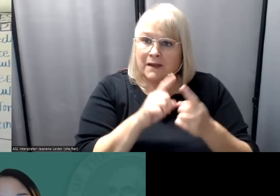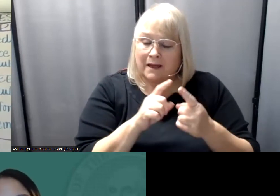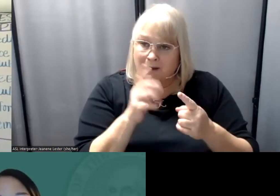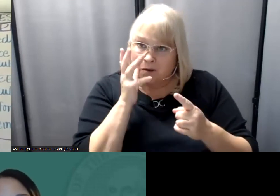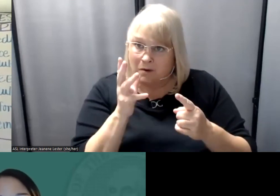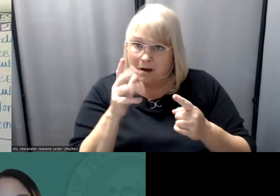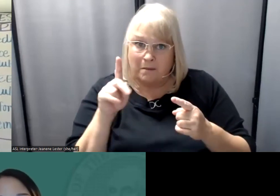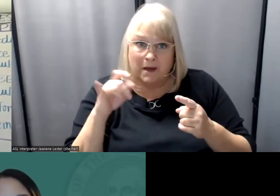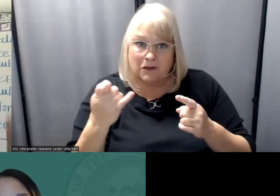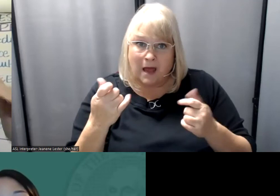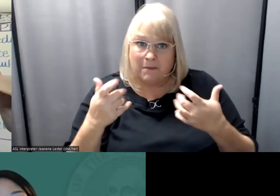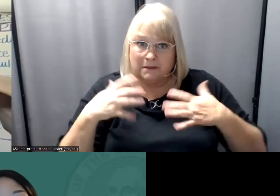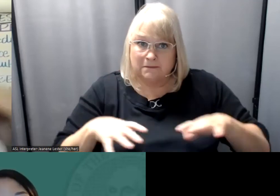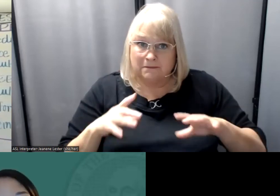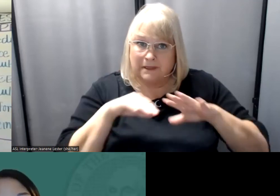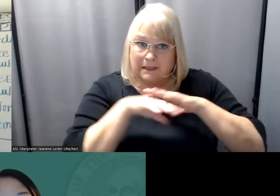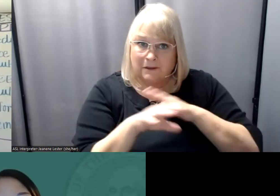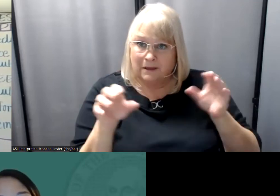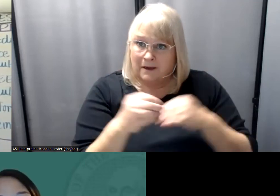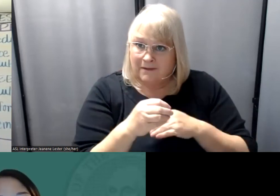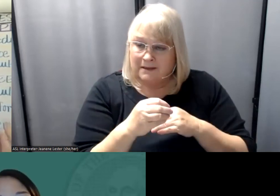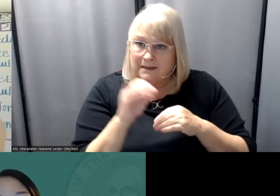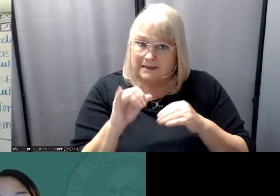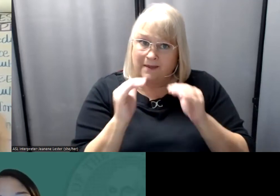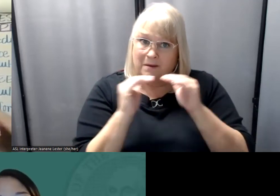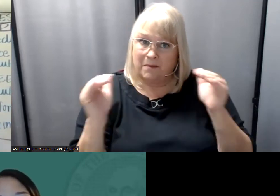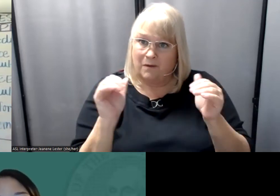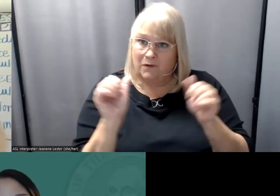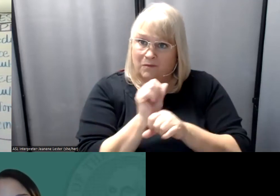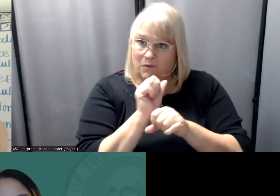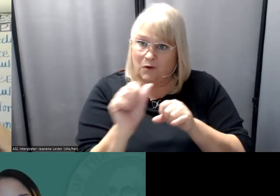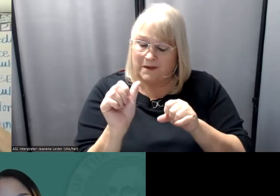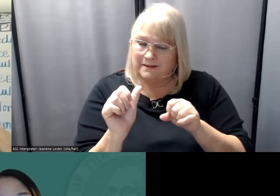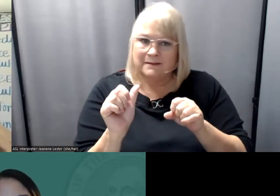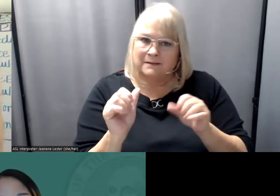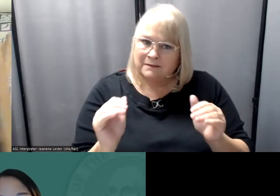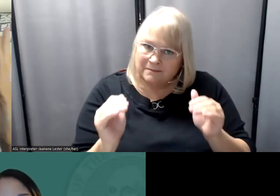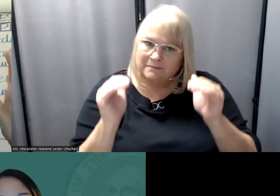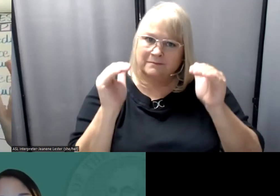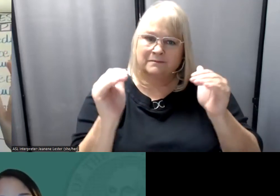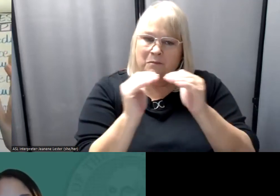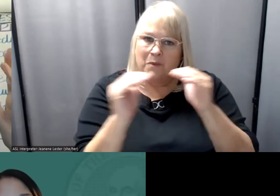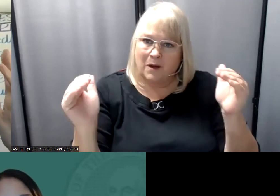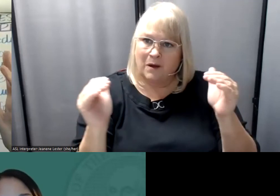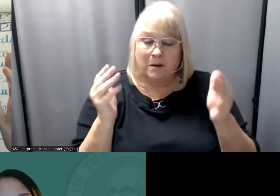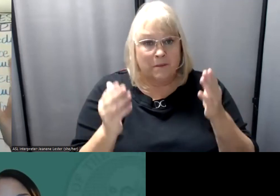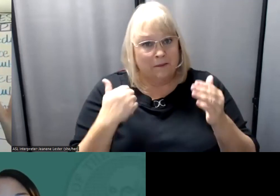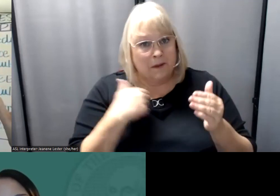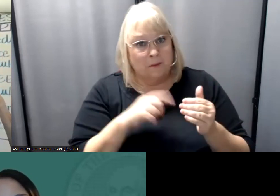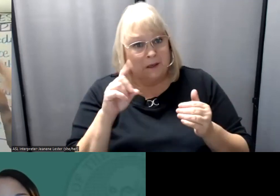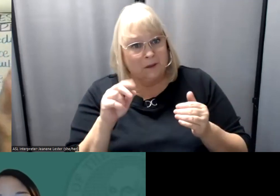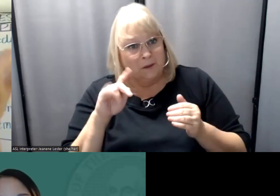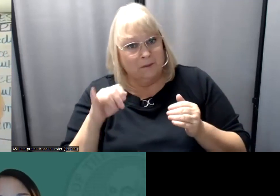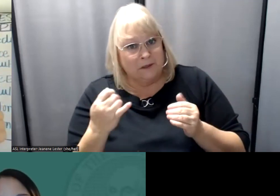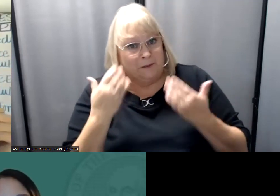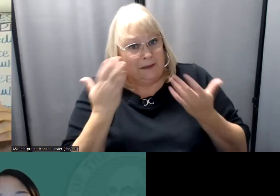our, bar for performance? Then let's set that same bar, whatever it might be. Maybe we do wear pajamas. I don't